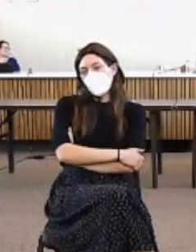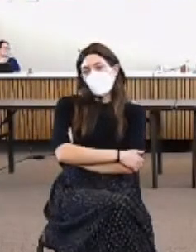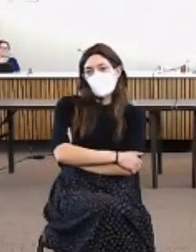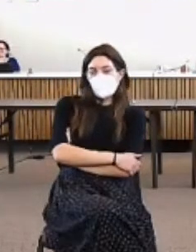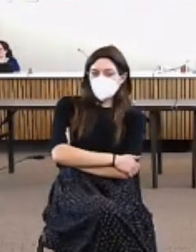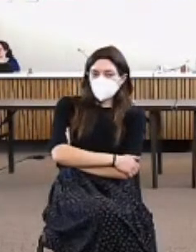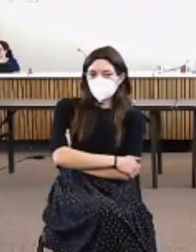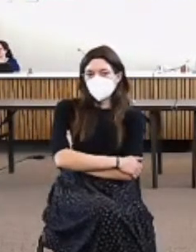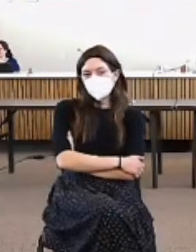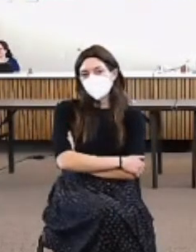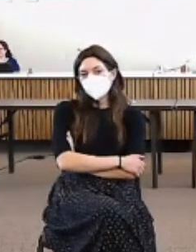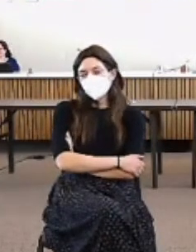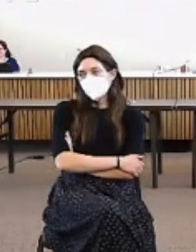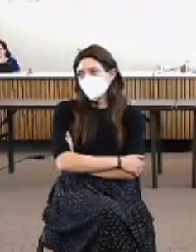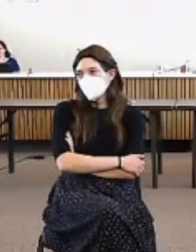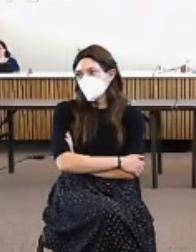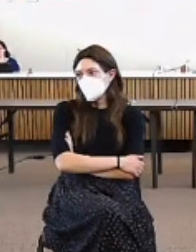to